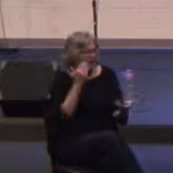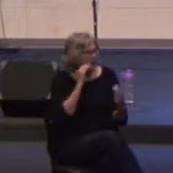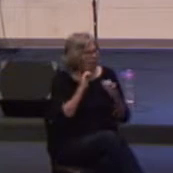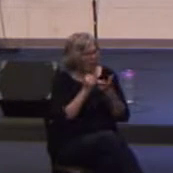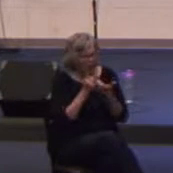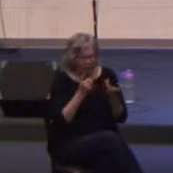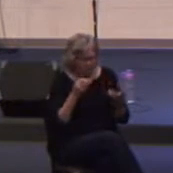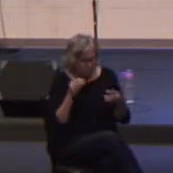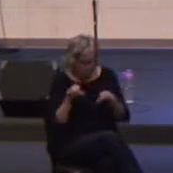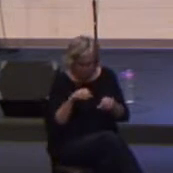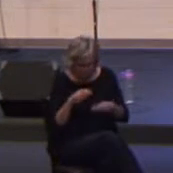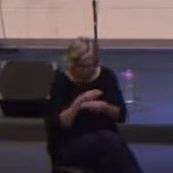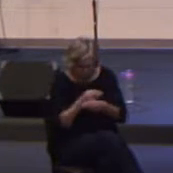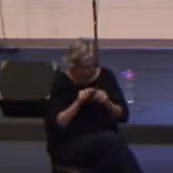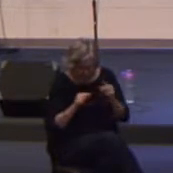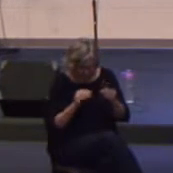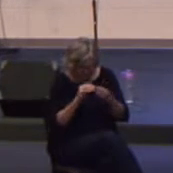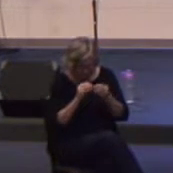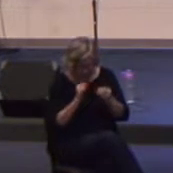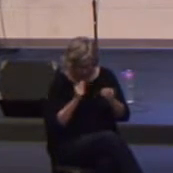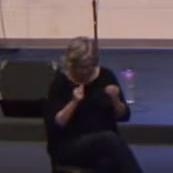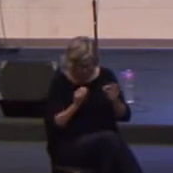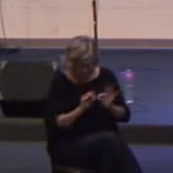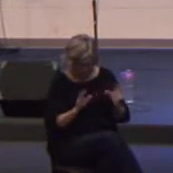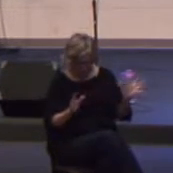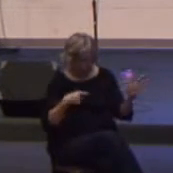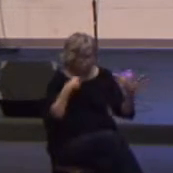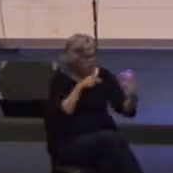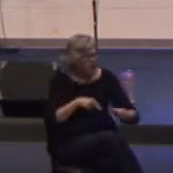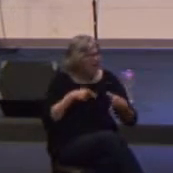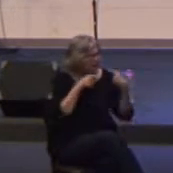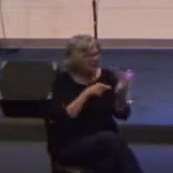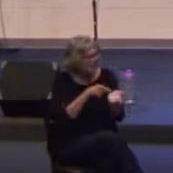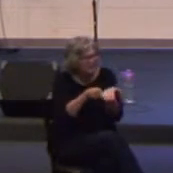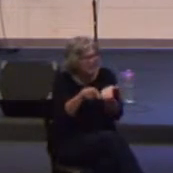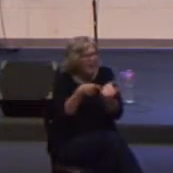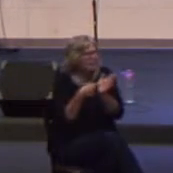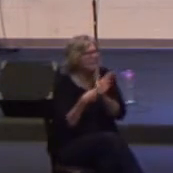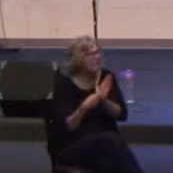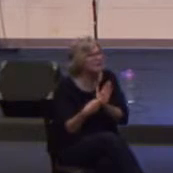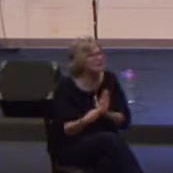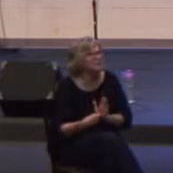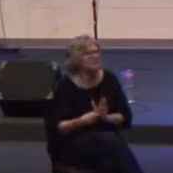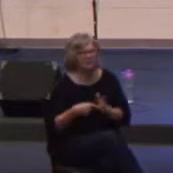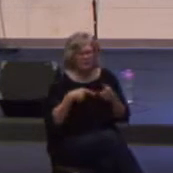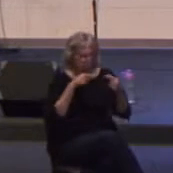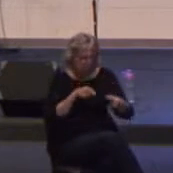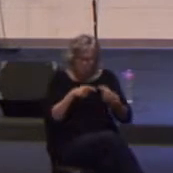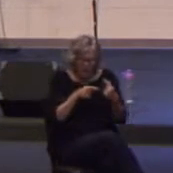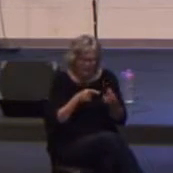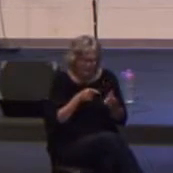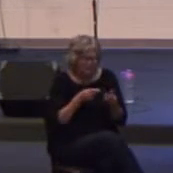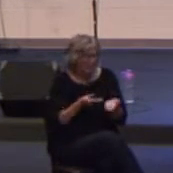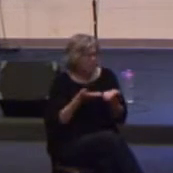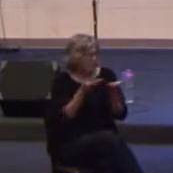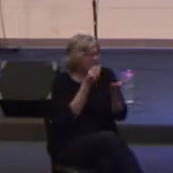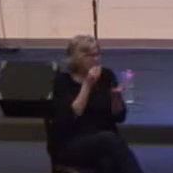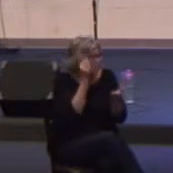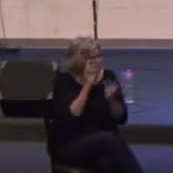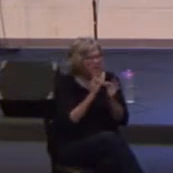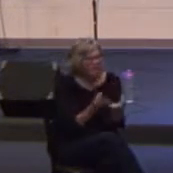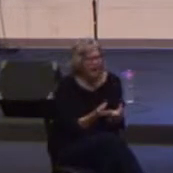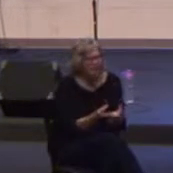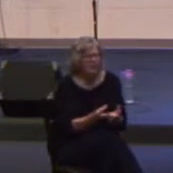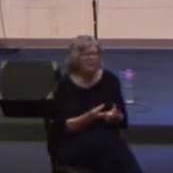do math, and the numbers just don't add up, and they're struggling to pay their bills, or maybe they're struggling to feed their kids. And maybe understandably,